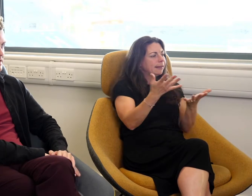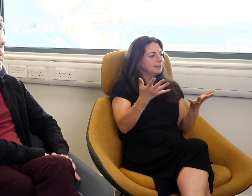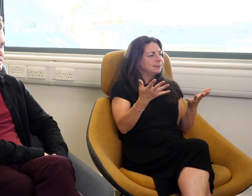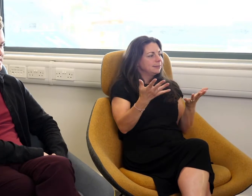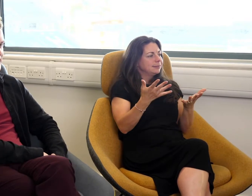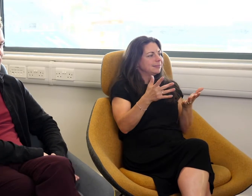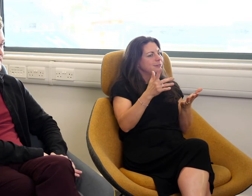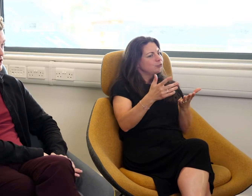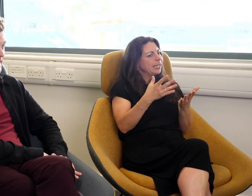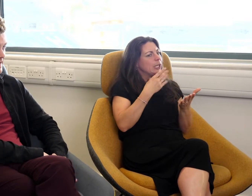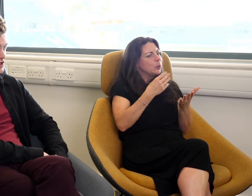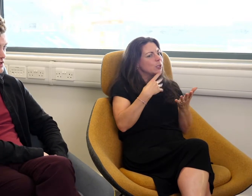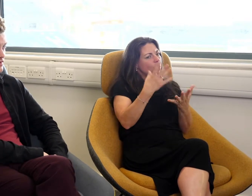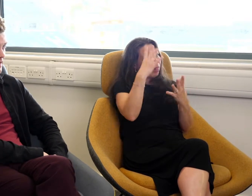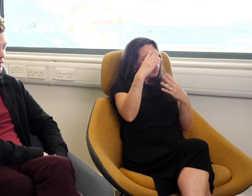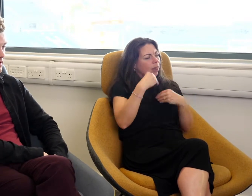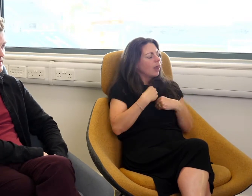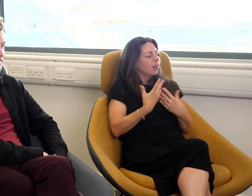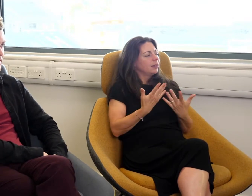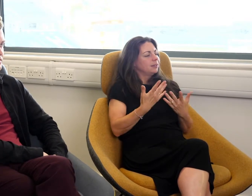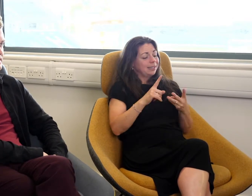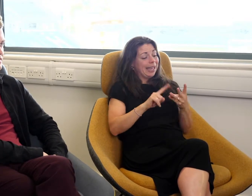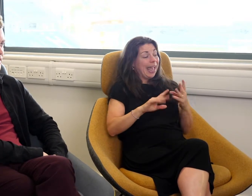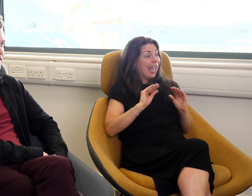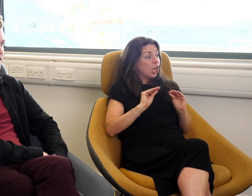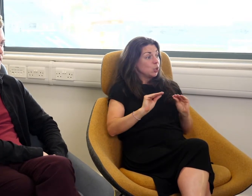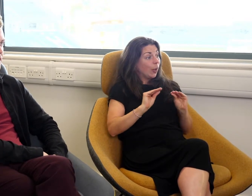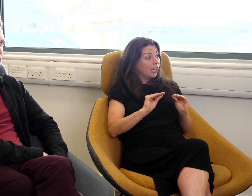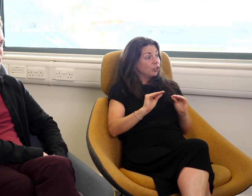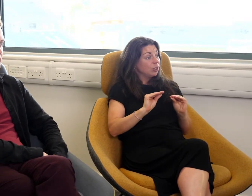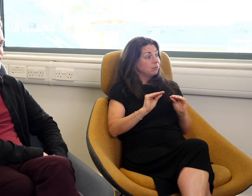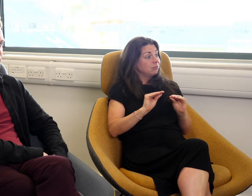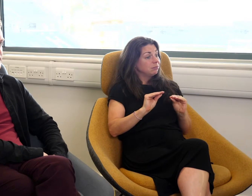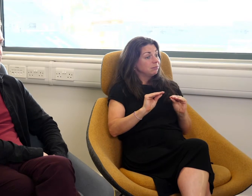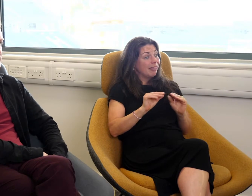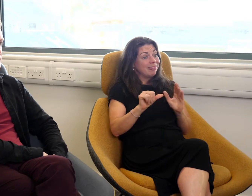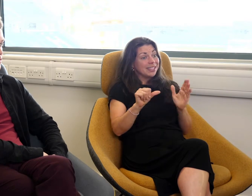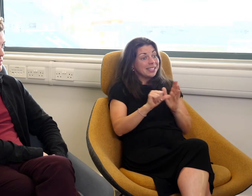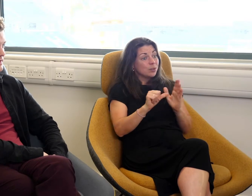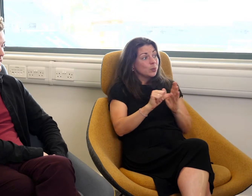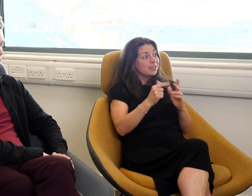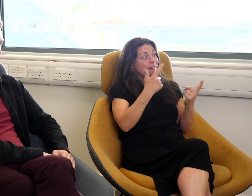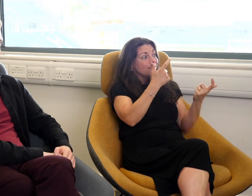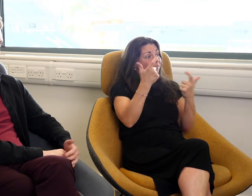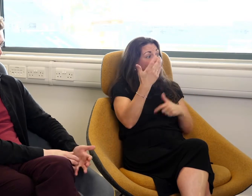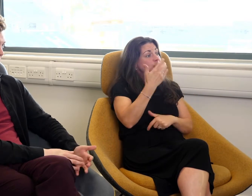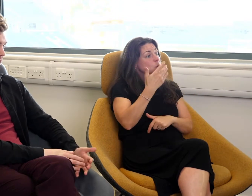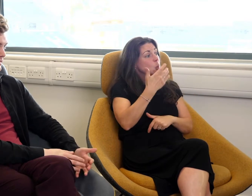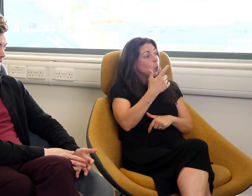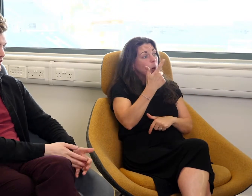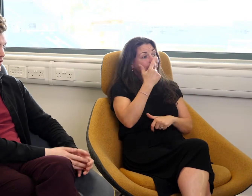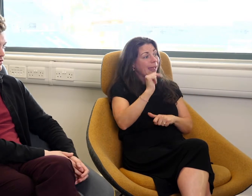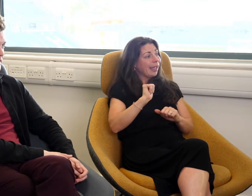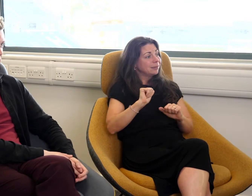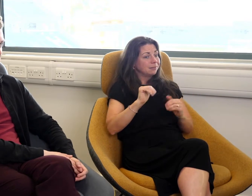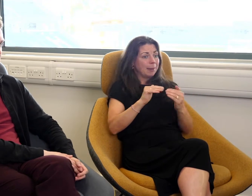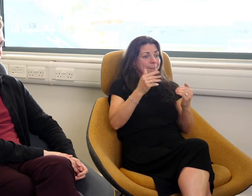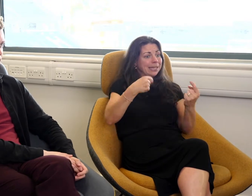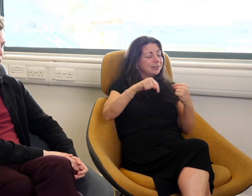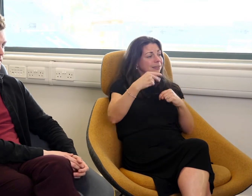to see. Education as well, and the difficulties with finding schools that can accommodate deaf children, and then